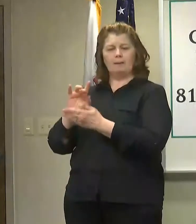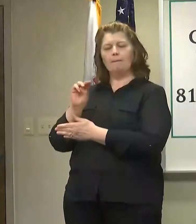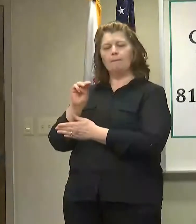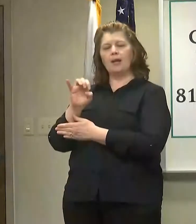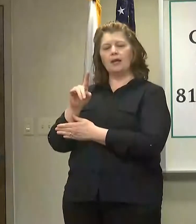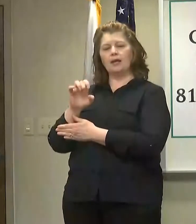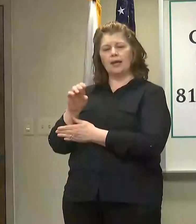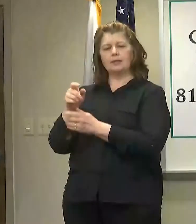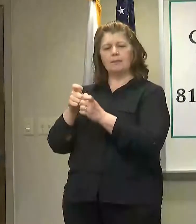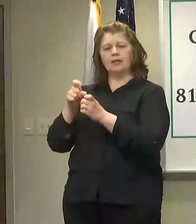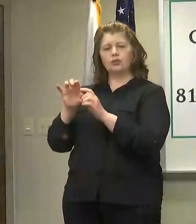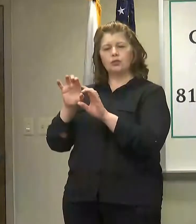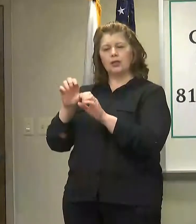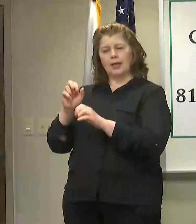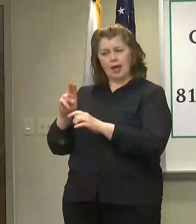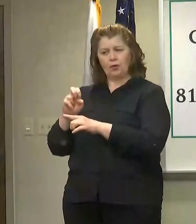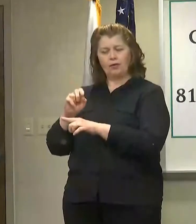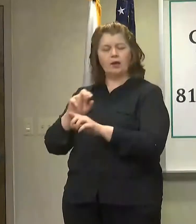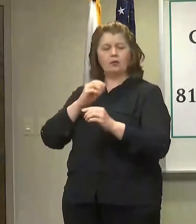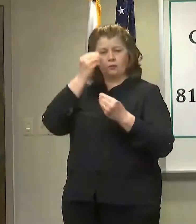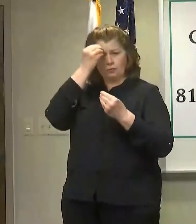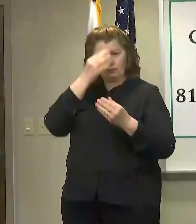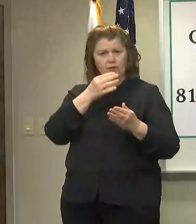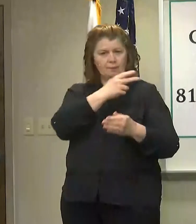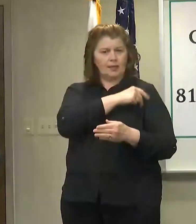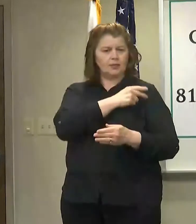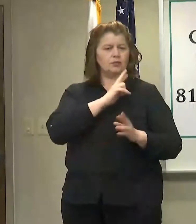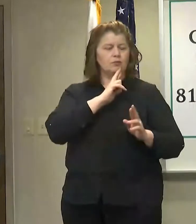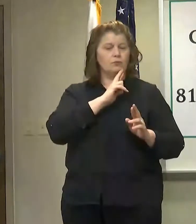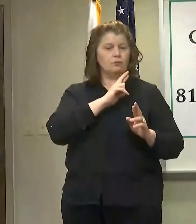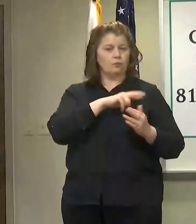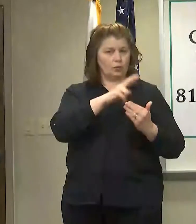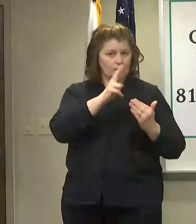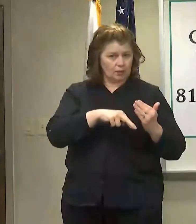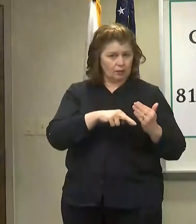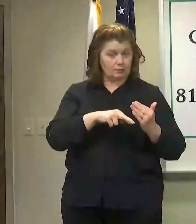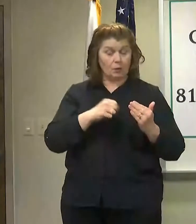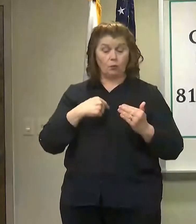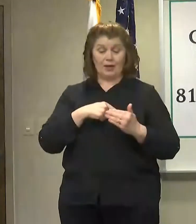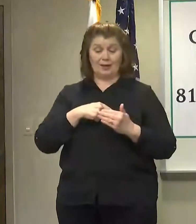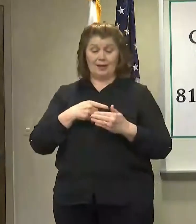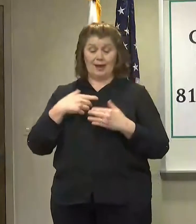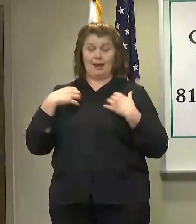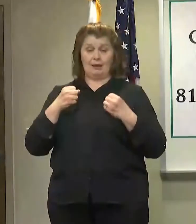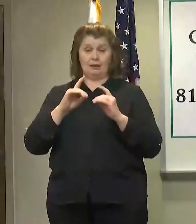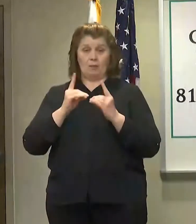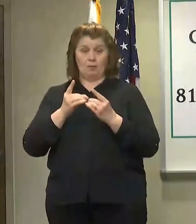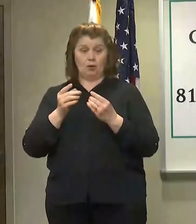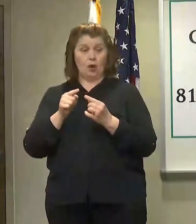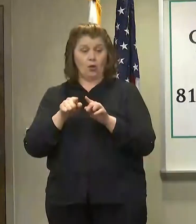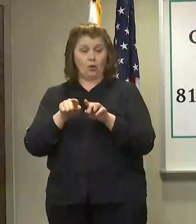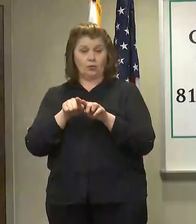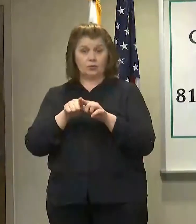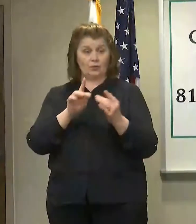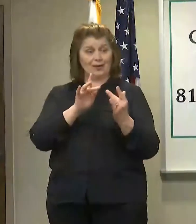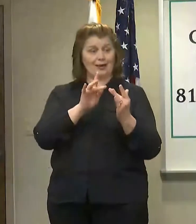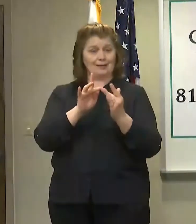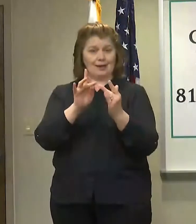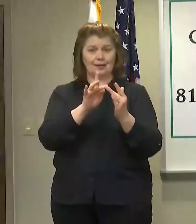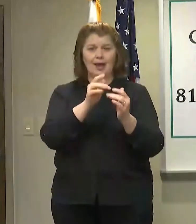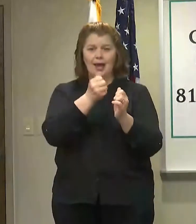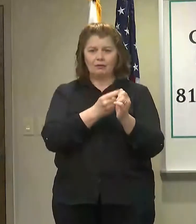working to help notify patients of the results, but we at the health department will also be reaching out to everyone who has had a test from that site once we